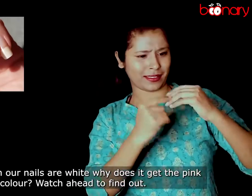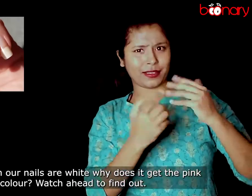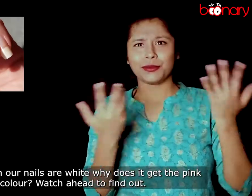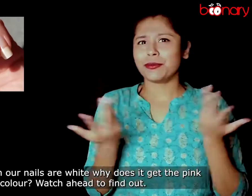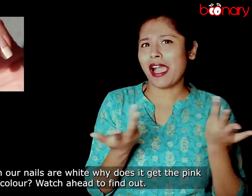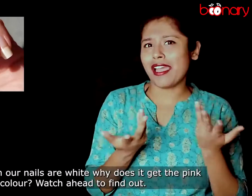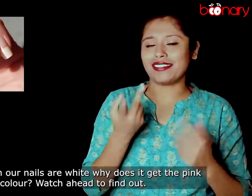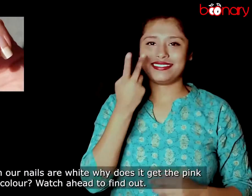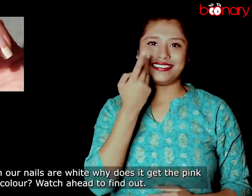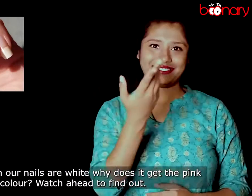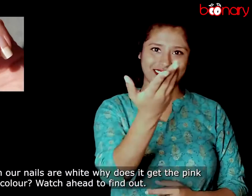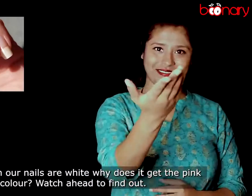Watch ahead to find out.